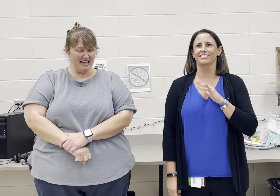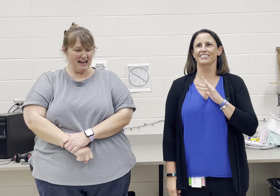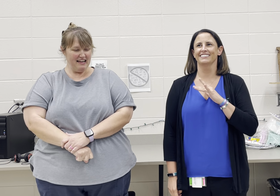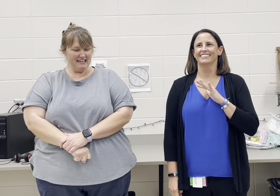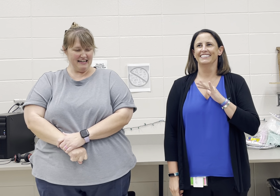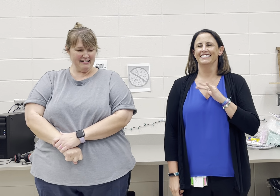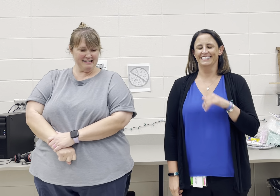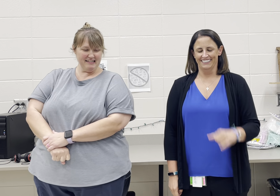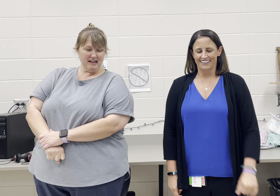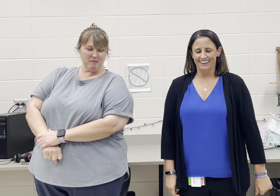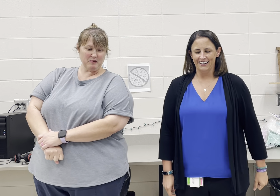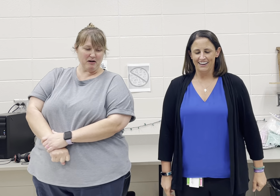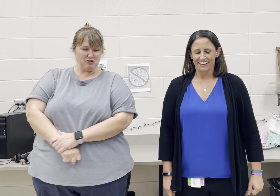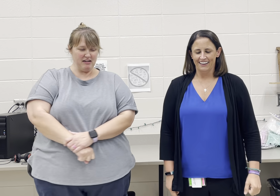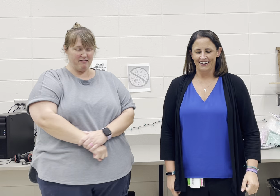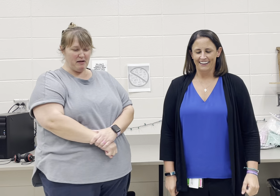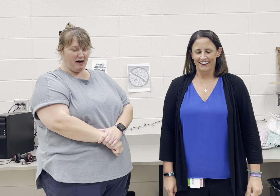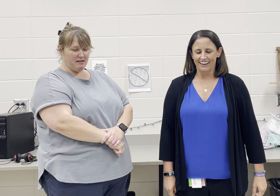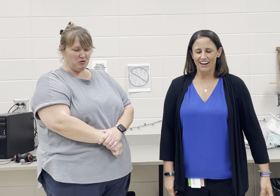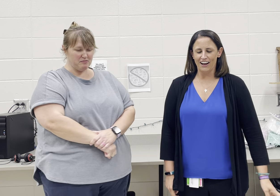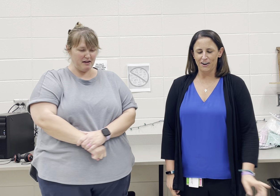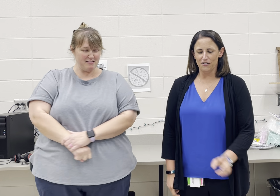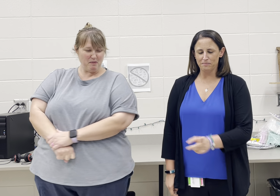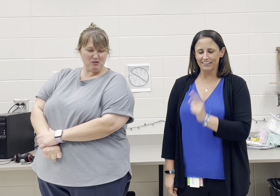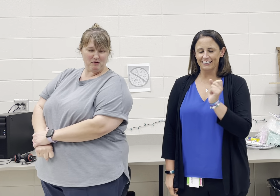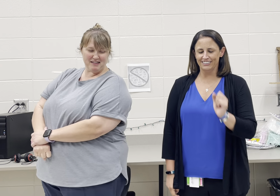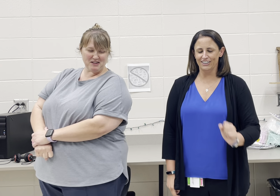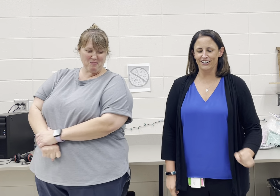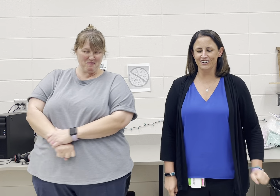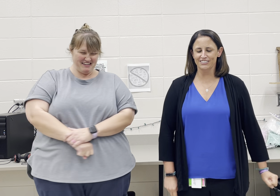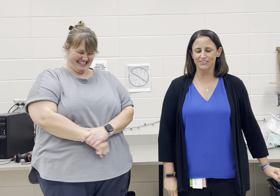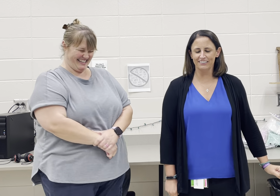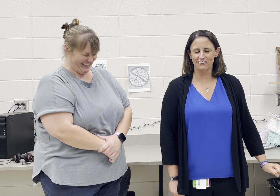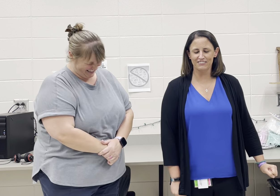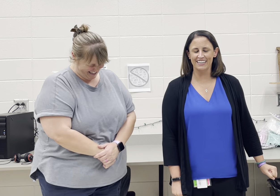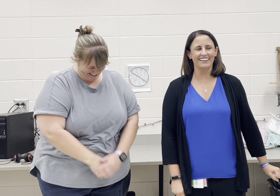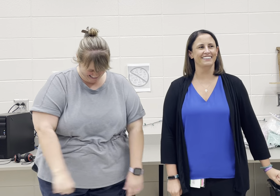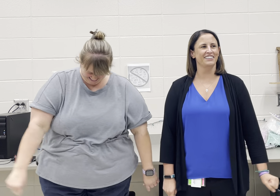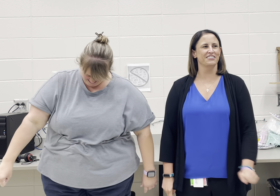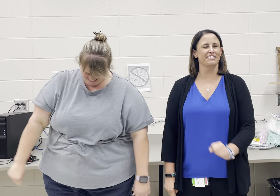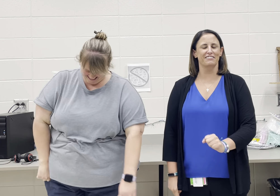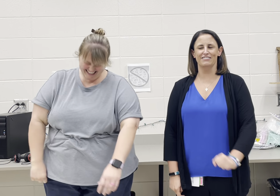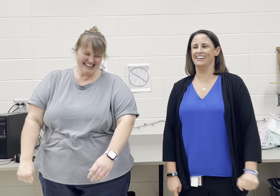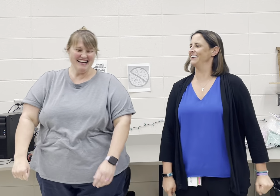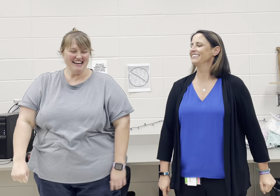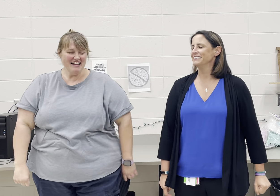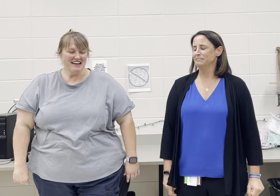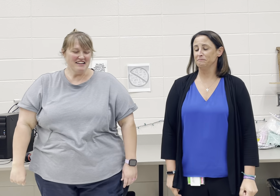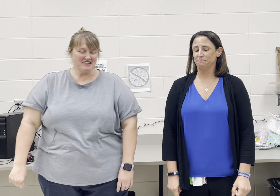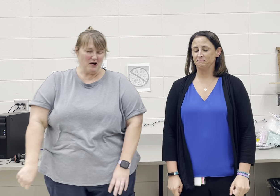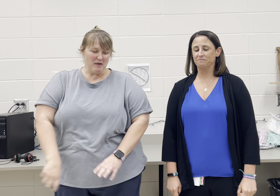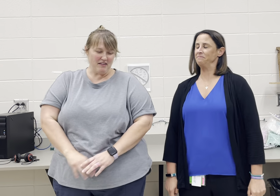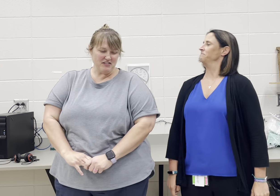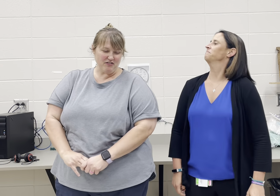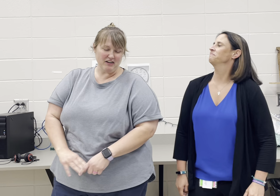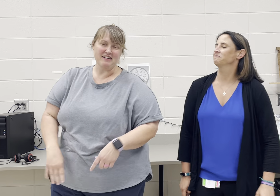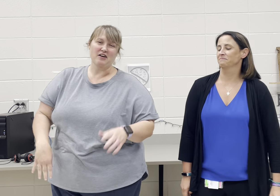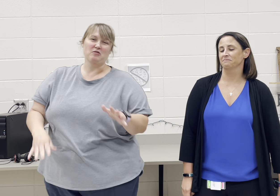it. I'm surprised you didn't give me odd numbers. Oh, you're doing 15. You're doing 15. So we have different, levels